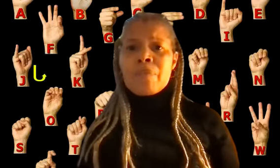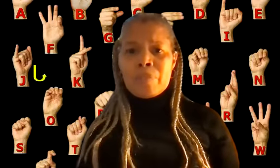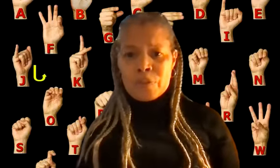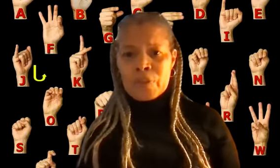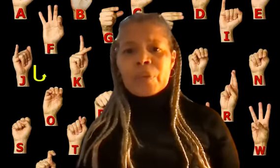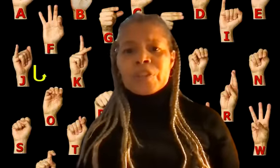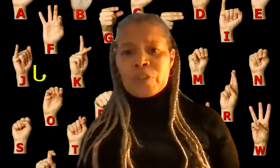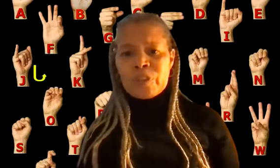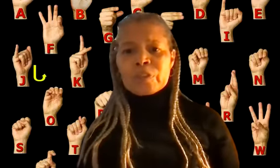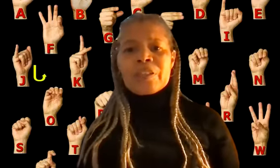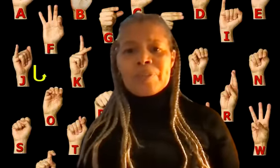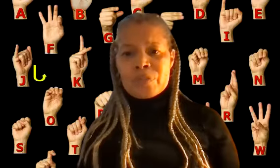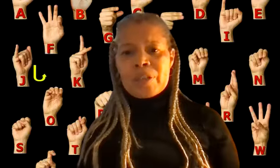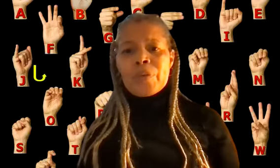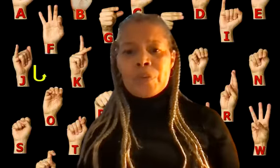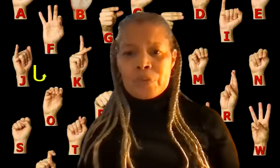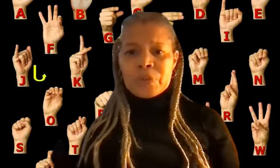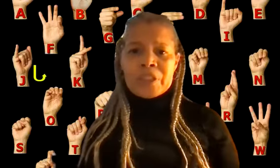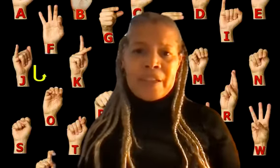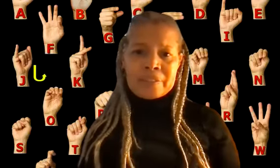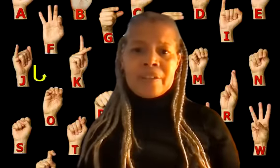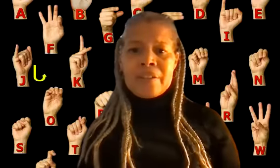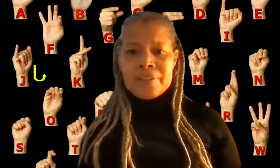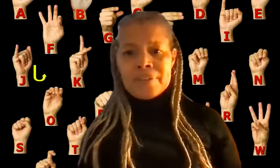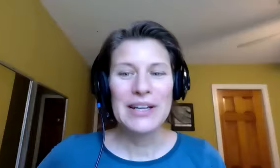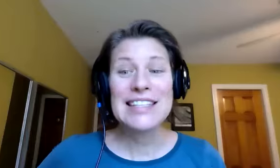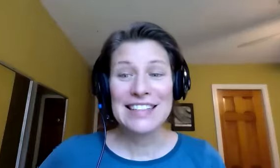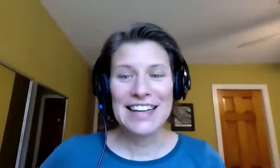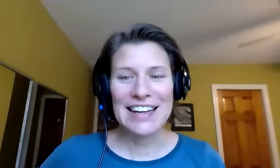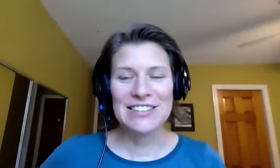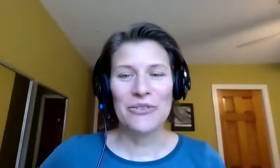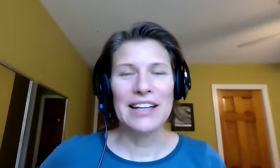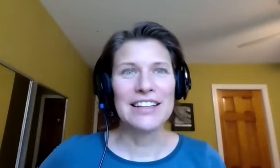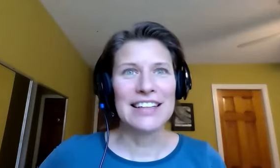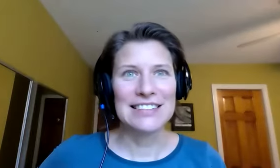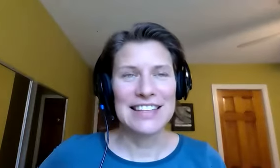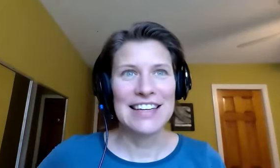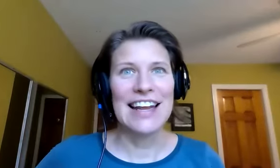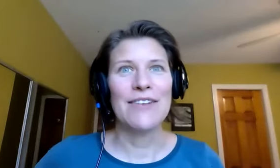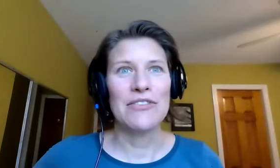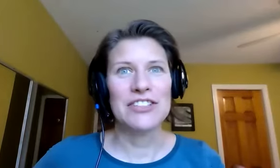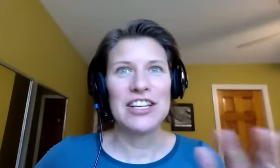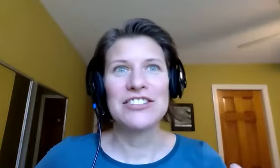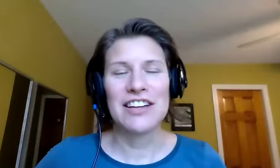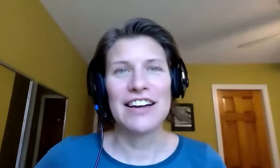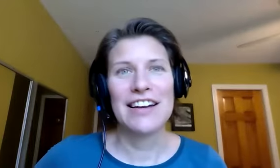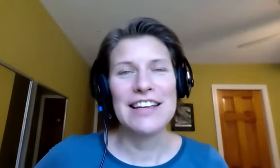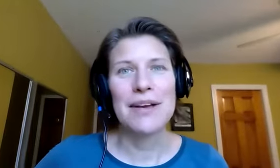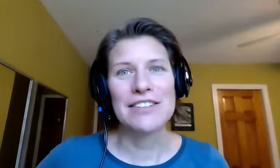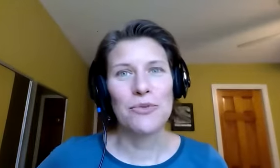most of her work is for the federal government. So I hope you two will connect. We did connect already on LinkedIn and we've exchanged, uh, emails and